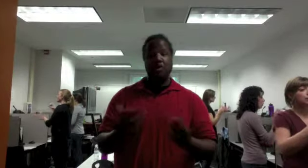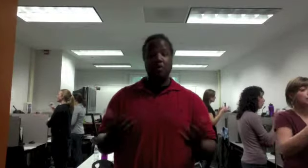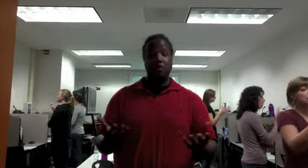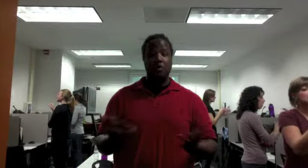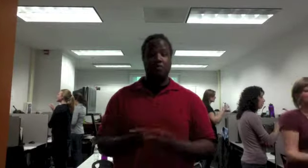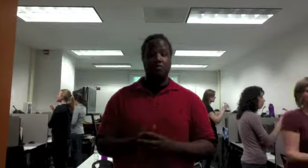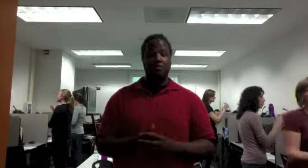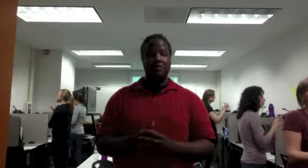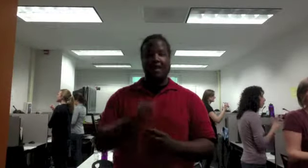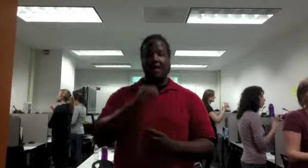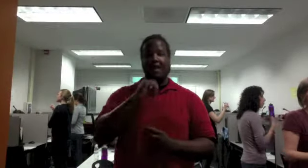saturated.